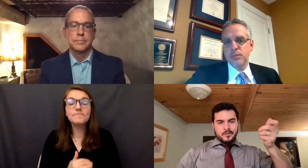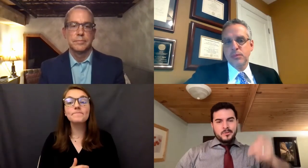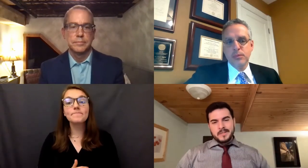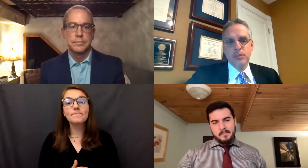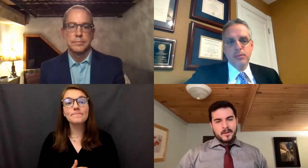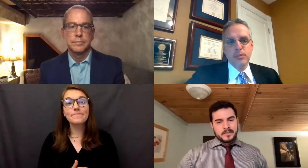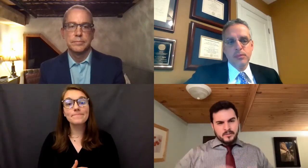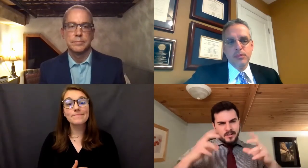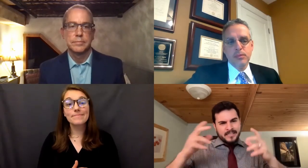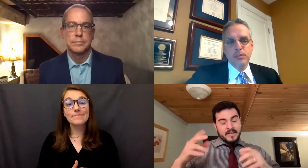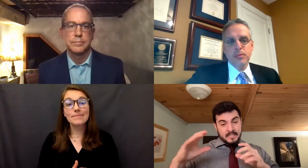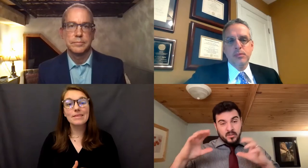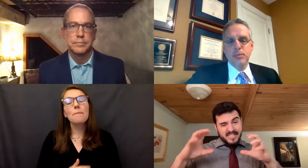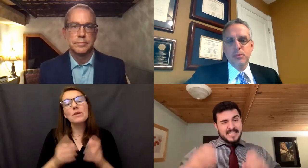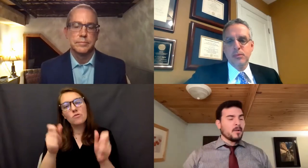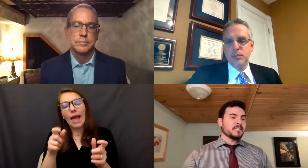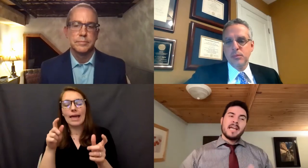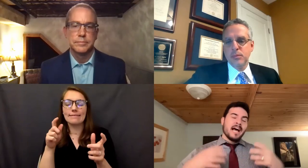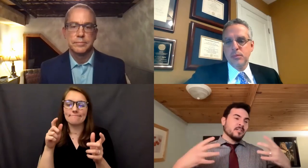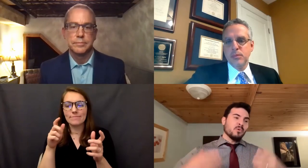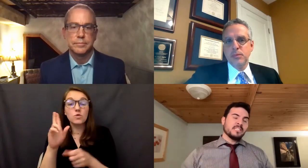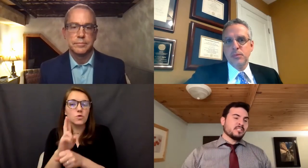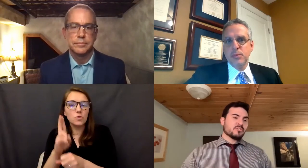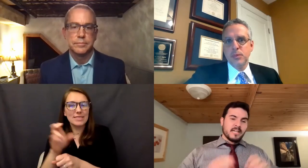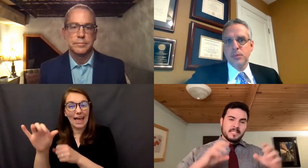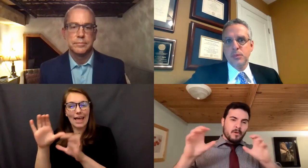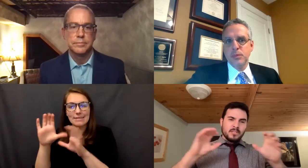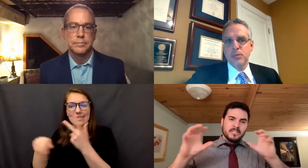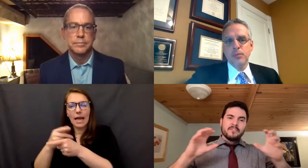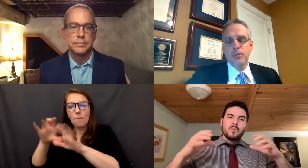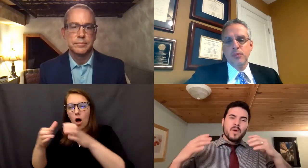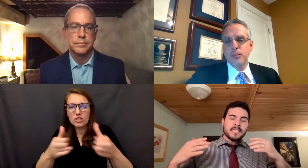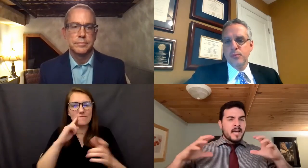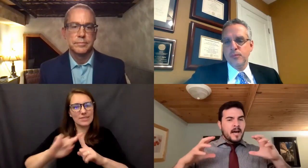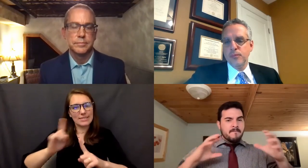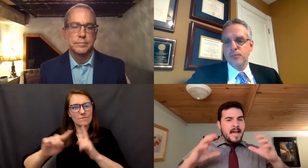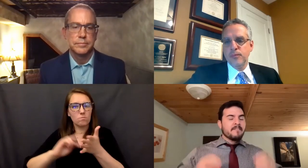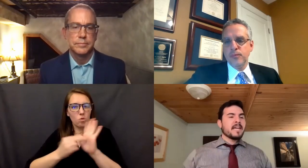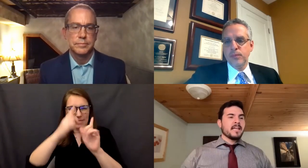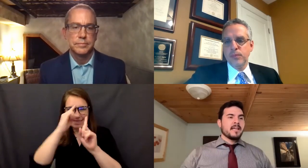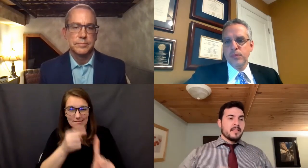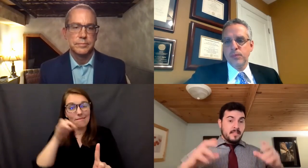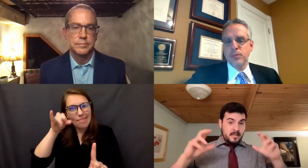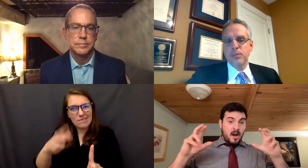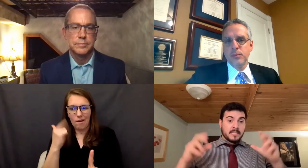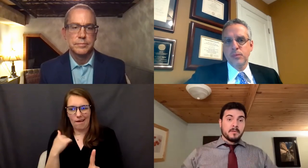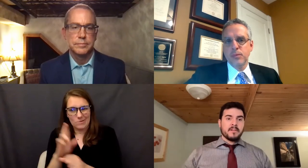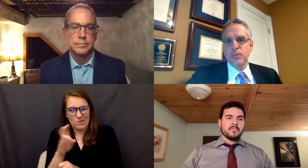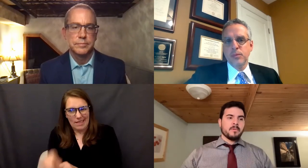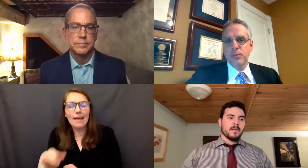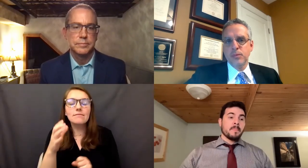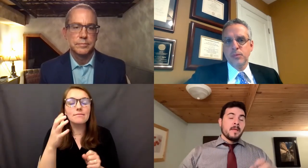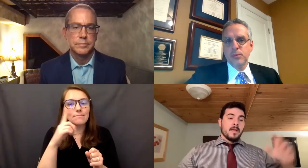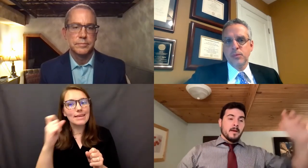You can also tune typologies for certain kinds of ends. And so this typology, I was mostly just trying to parse out different ways of navigating the concept